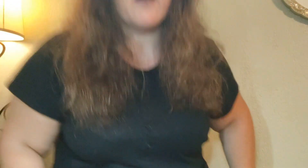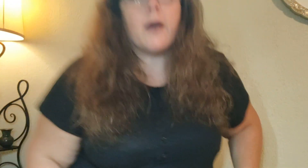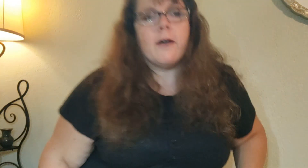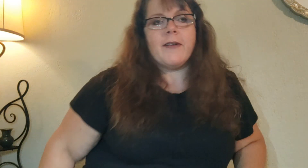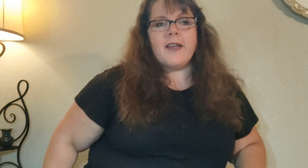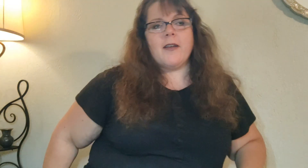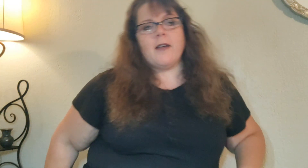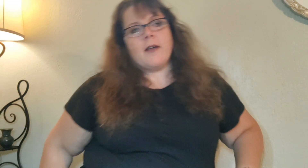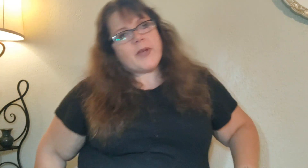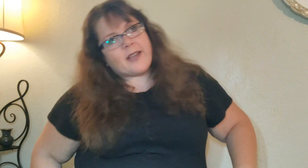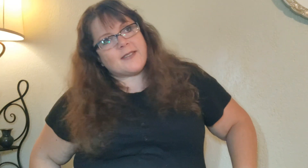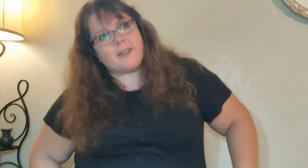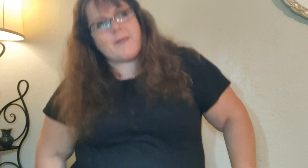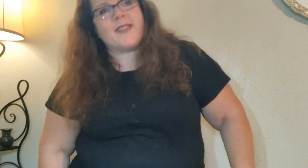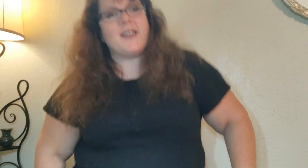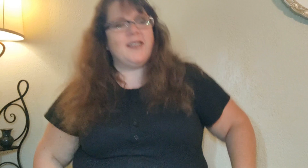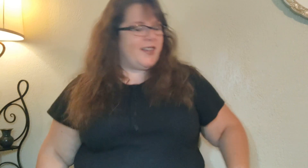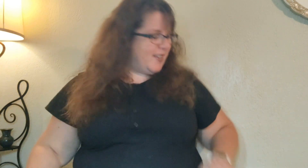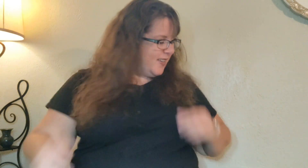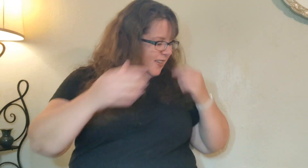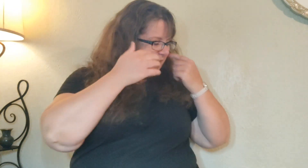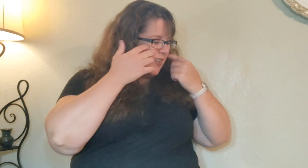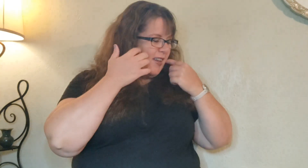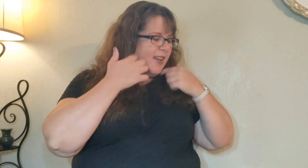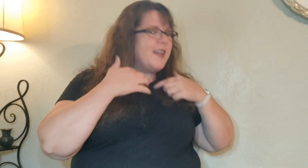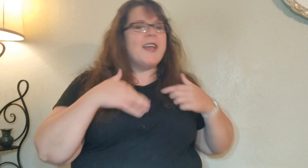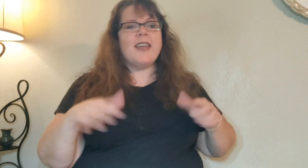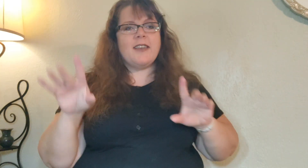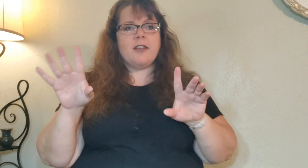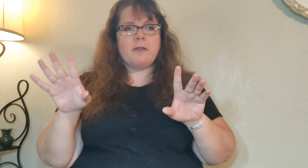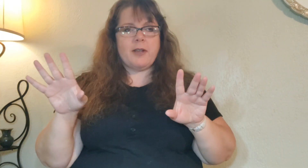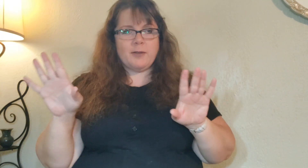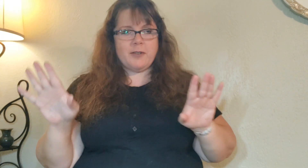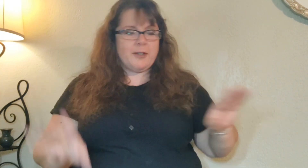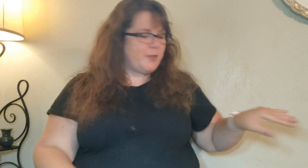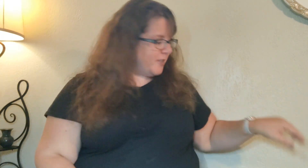All right, I'm back. Sorry about that. Had an interruption.